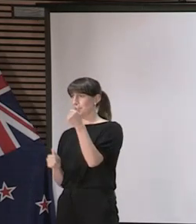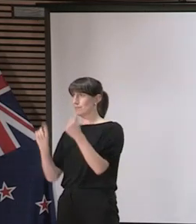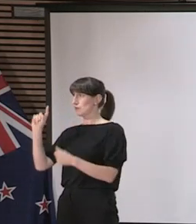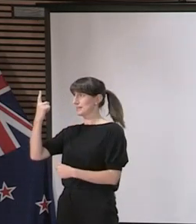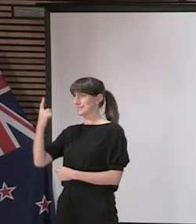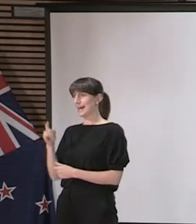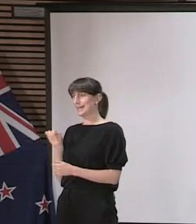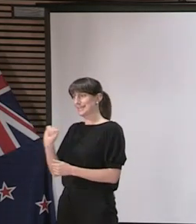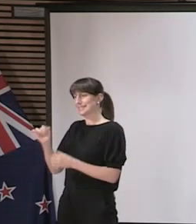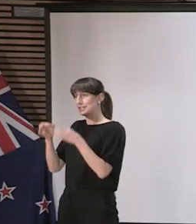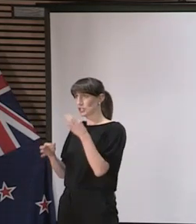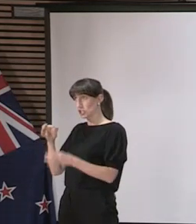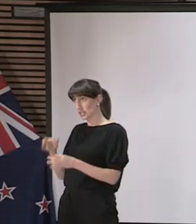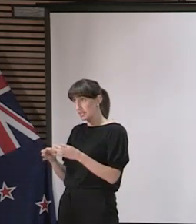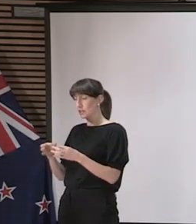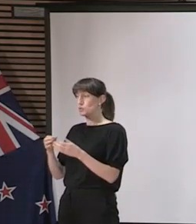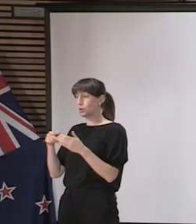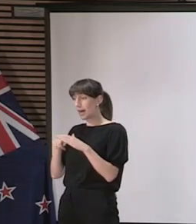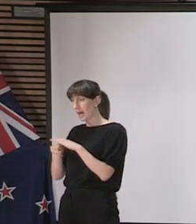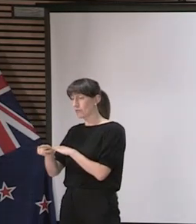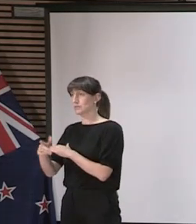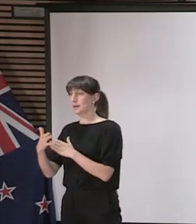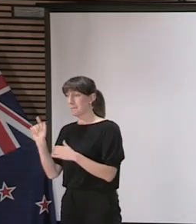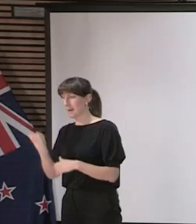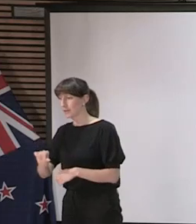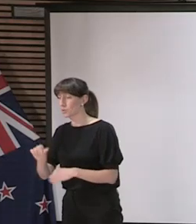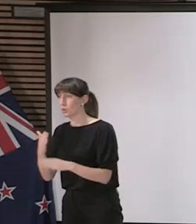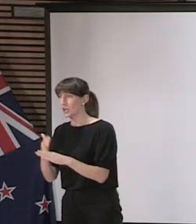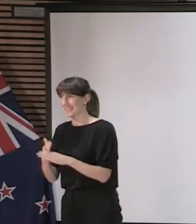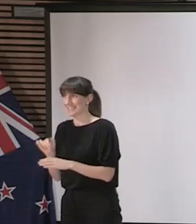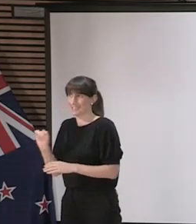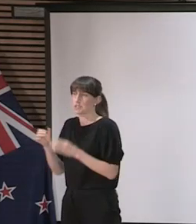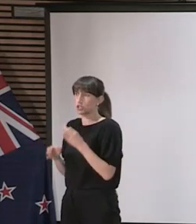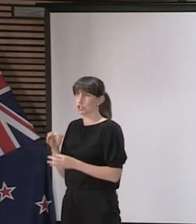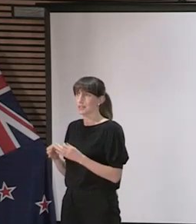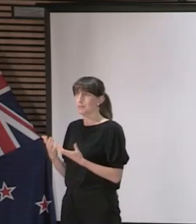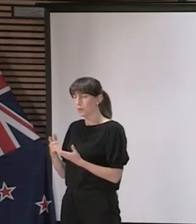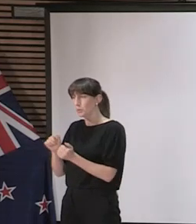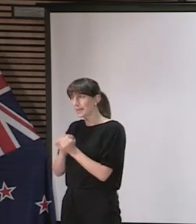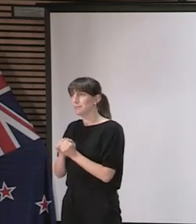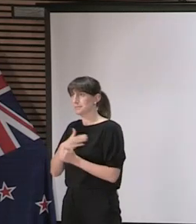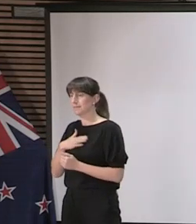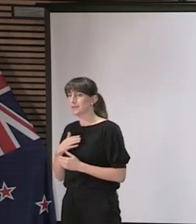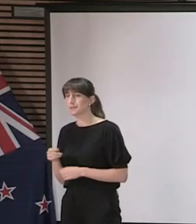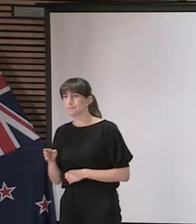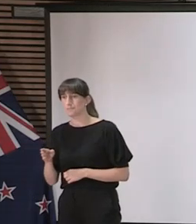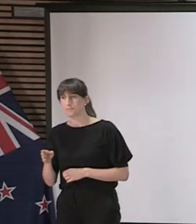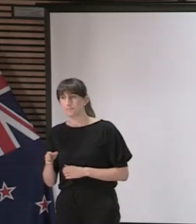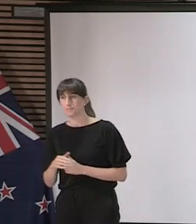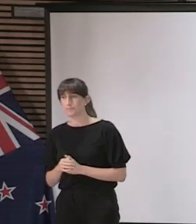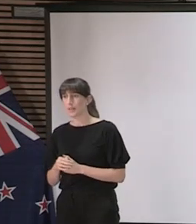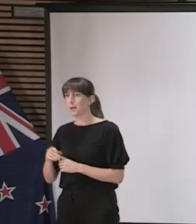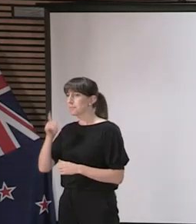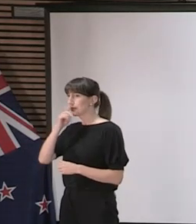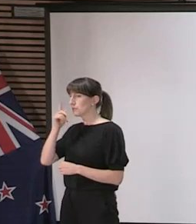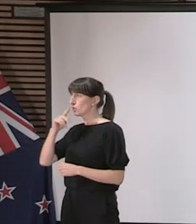support him in his decision to do so. In relation to the repatriation flights, are they all coming back to Auckland, or will some of them come back to